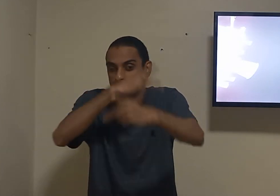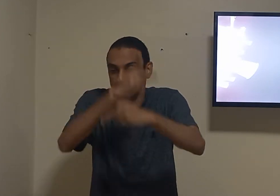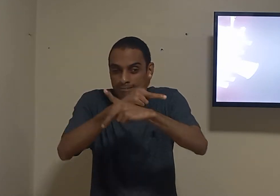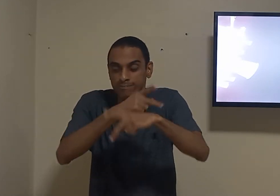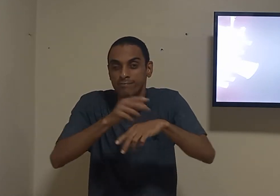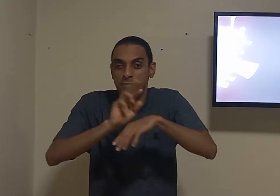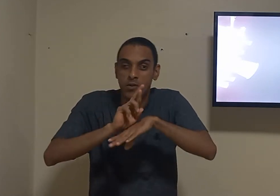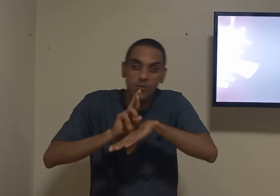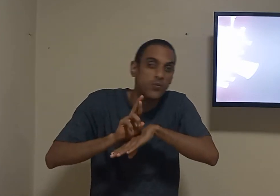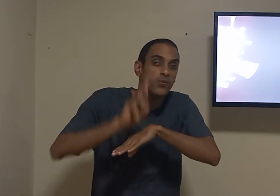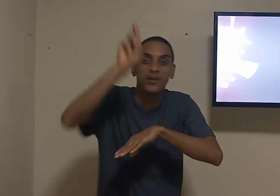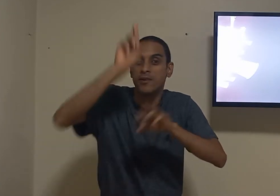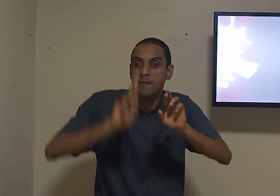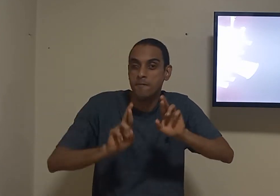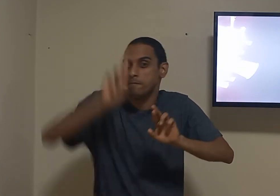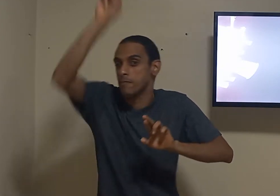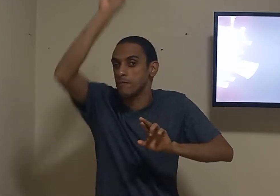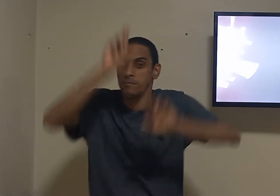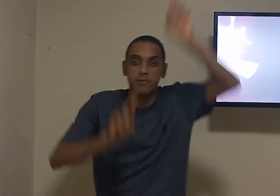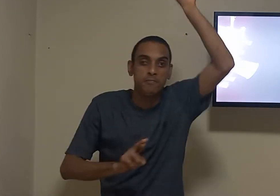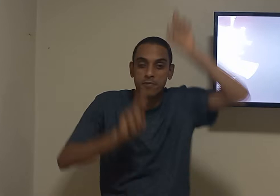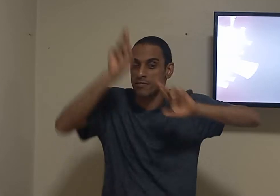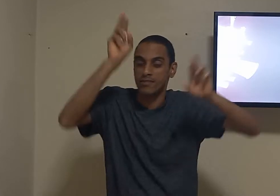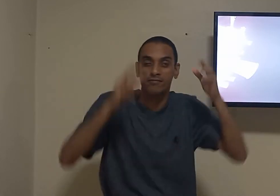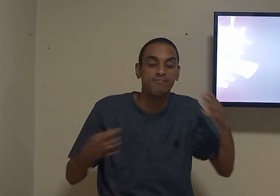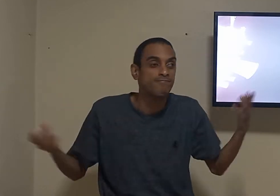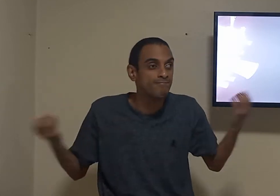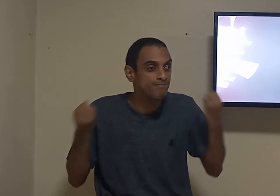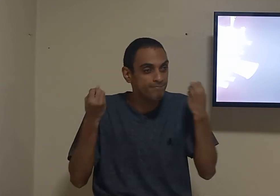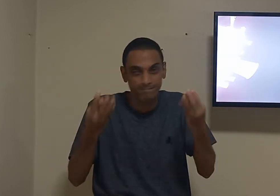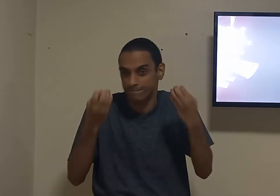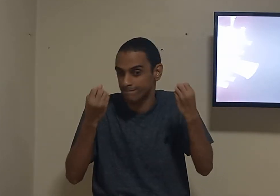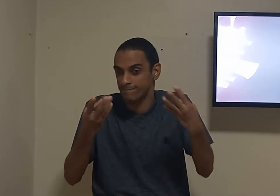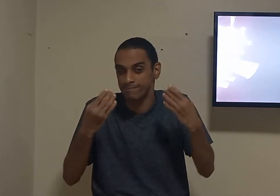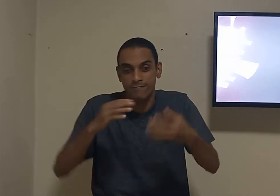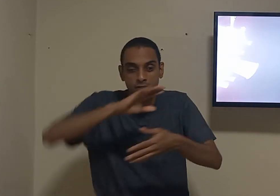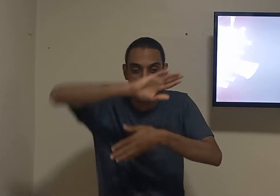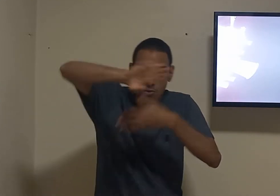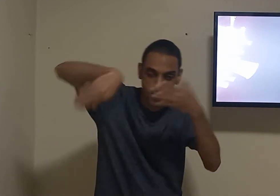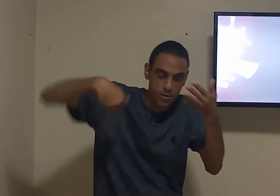position. So in total, the service module had